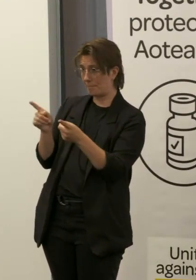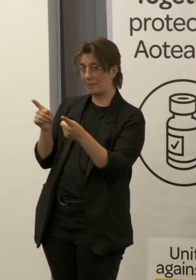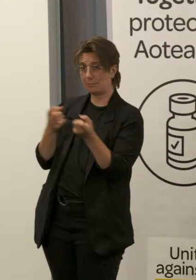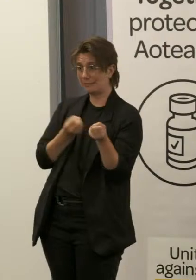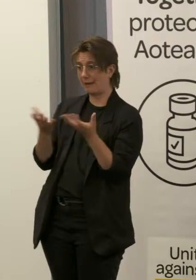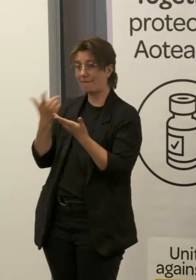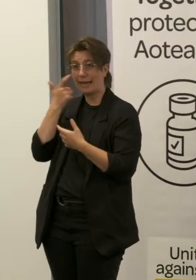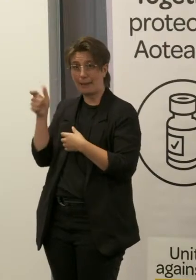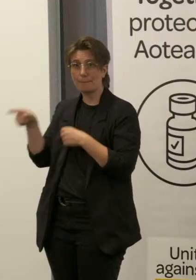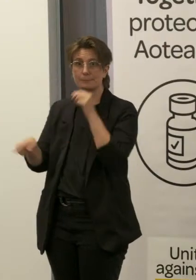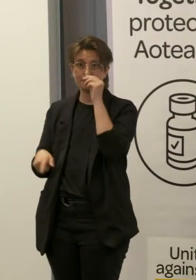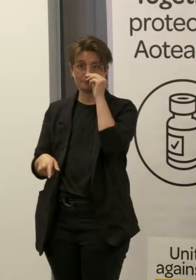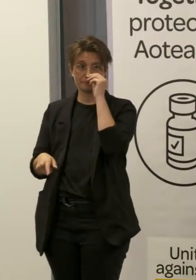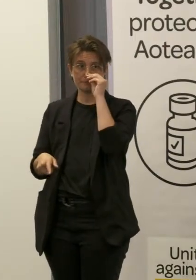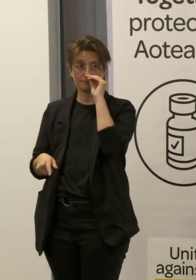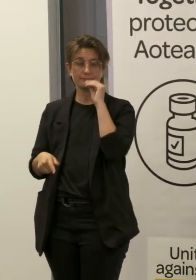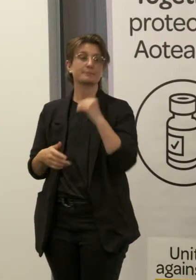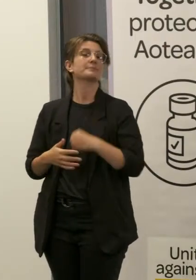Thank you. Can I ask